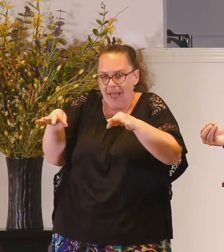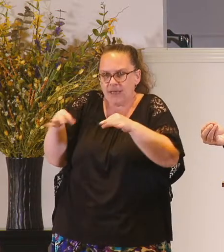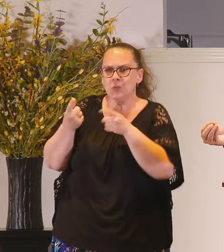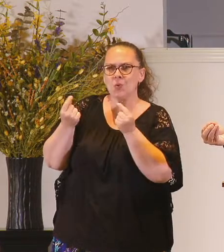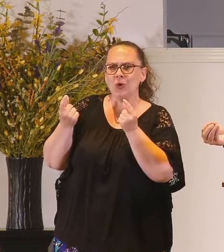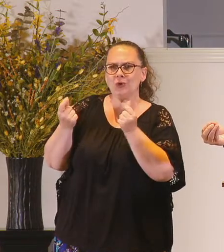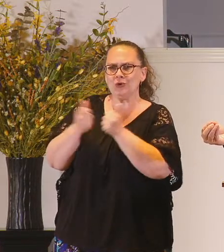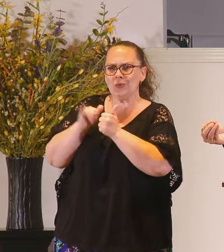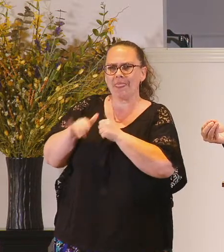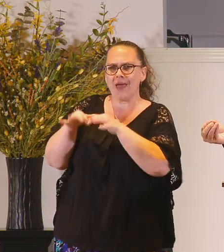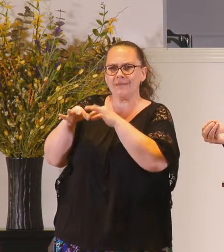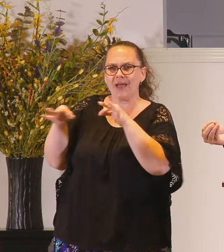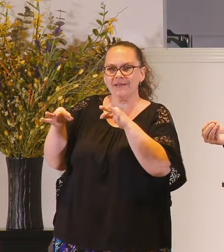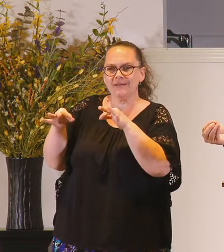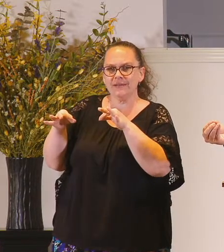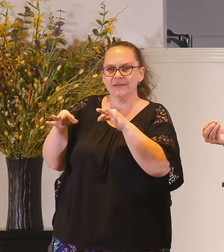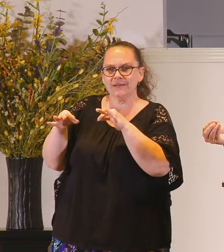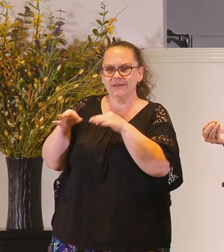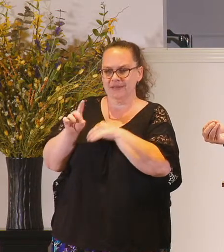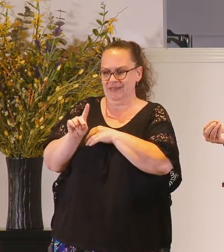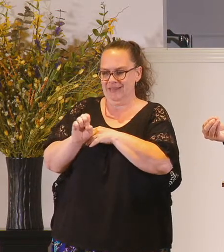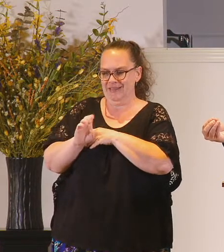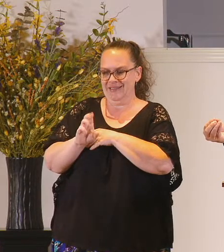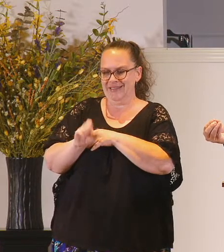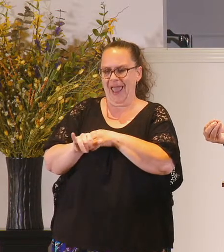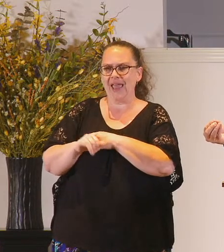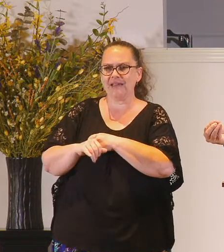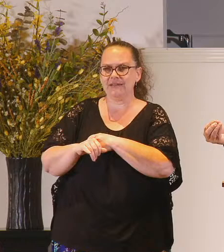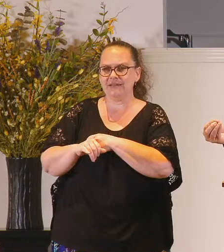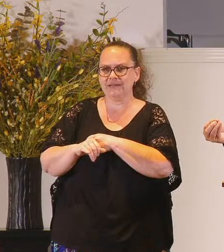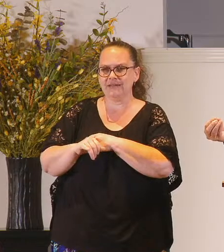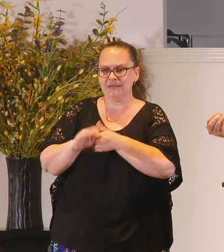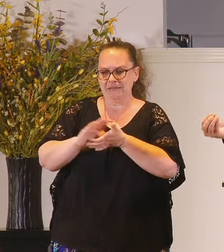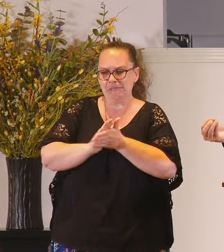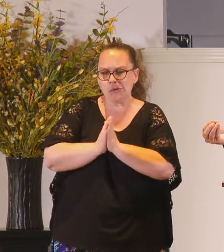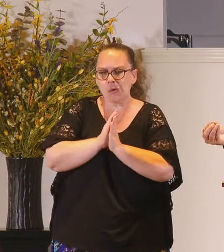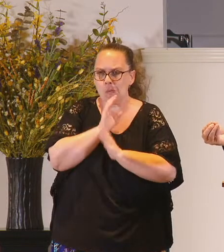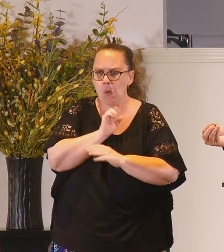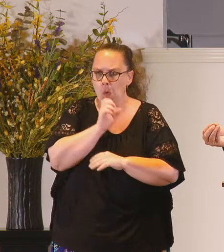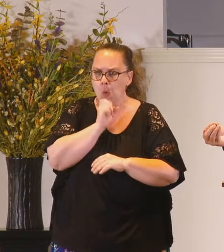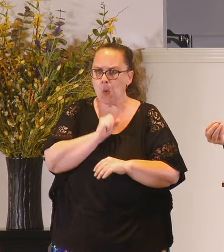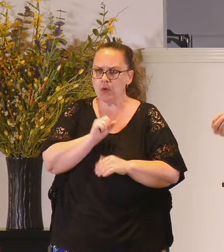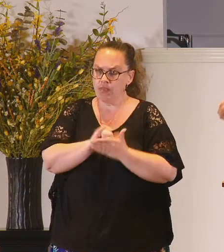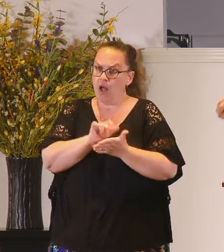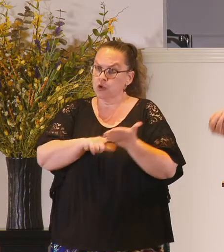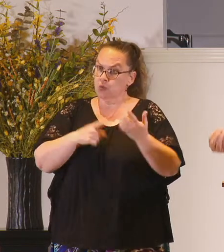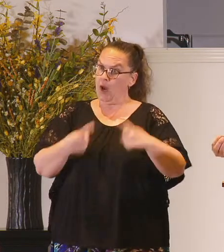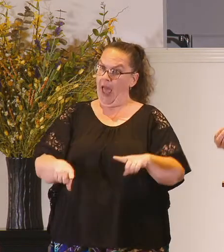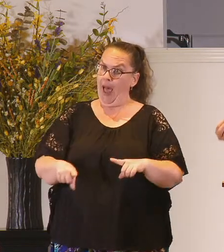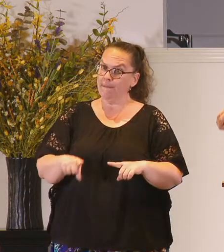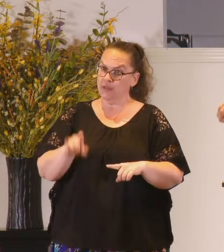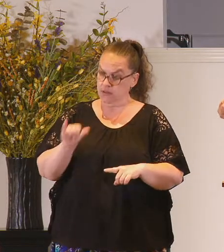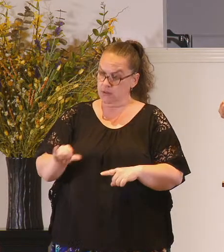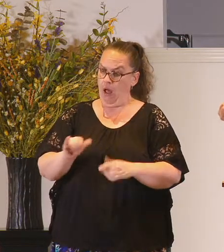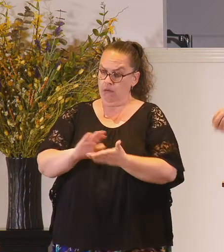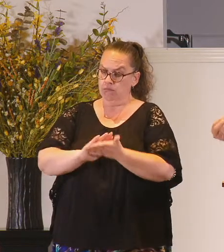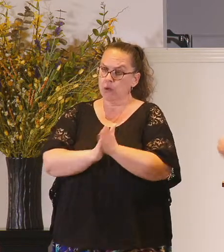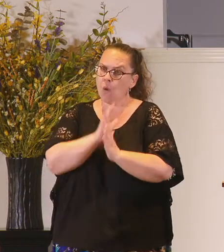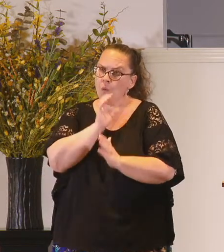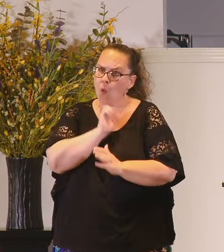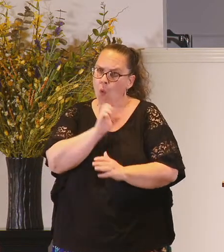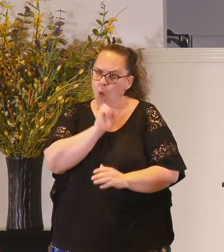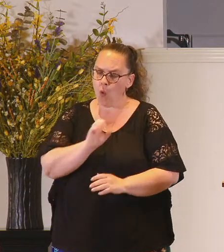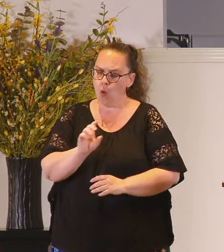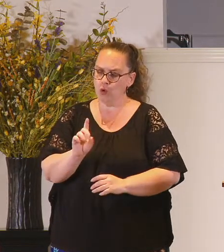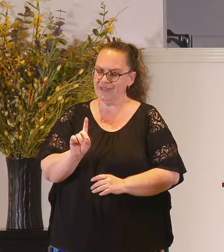what? To decay, to ferment. That's what leaven is. It is decaying